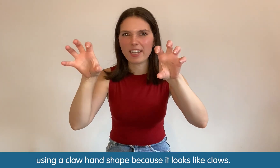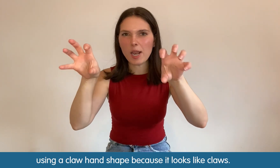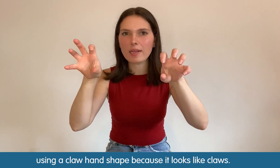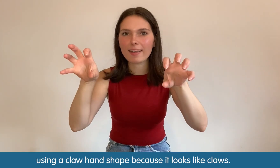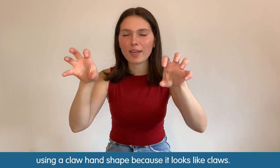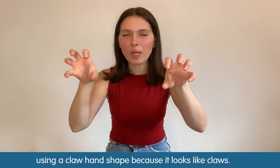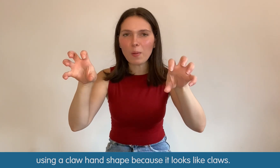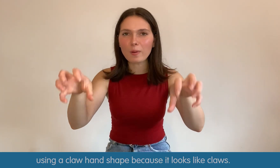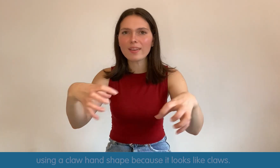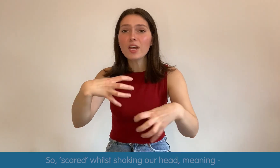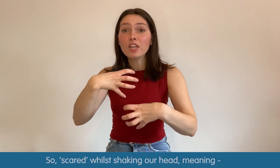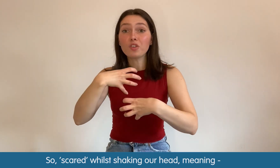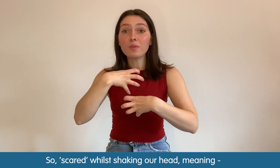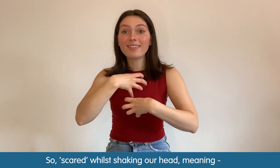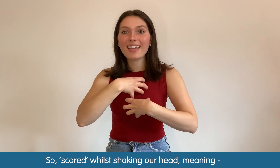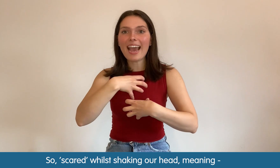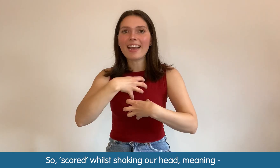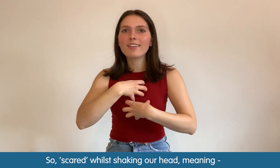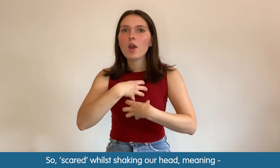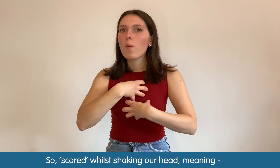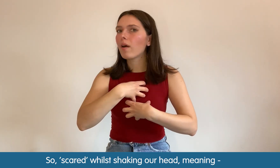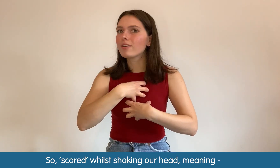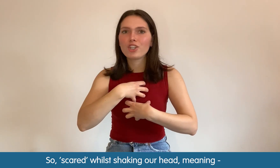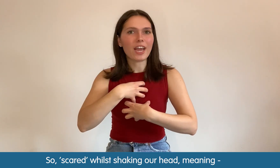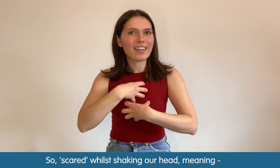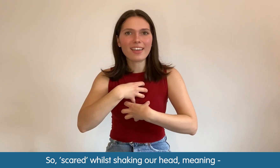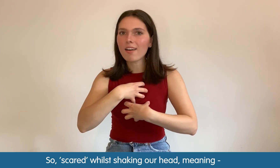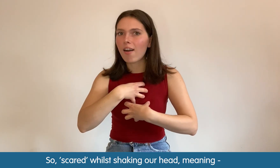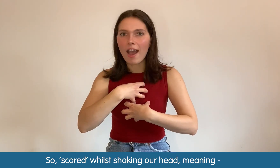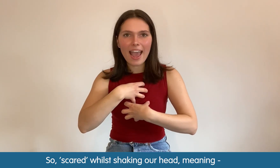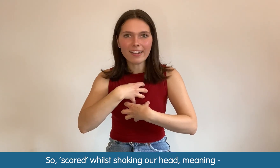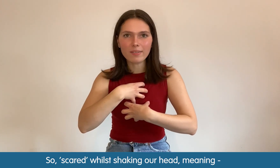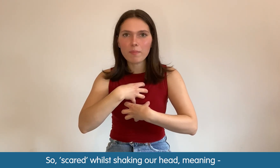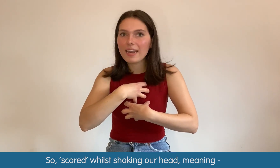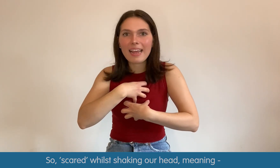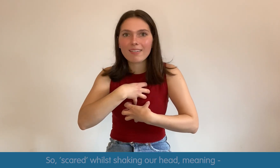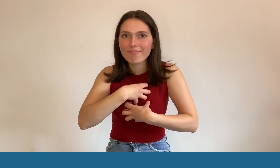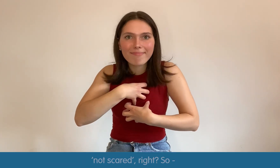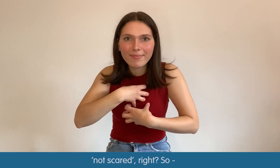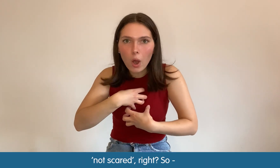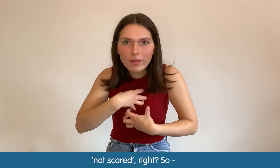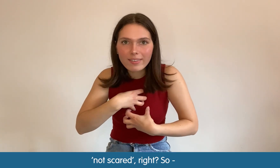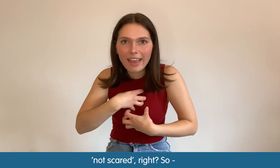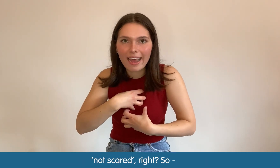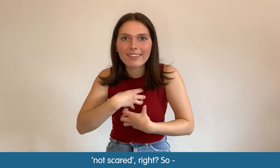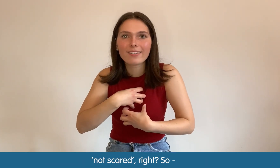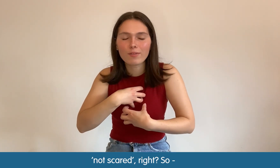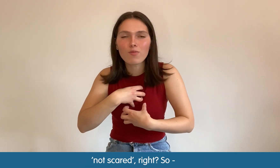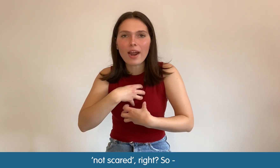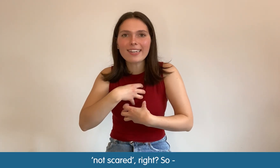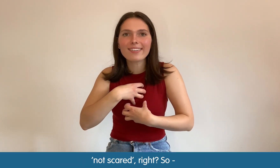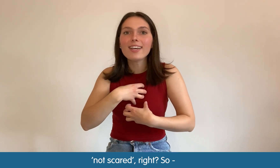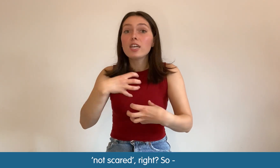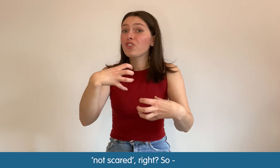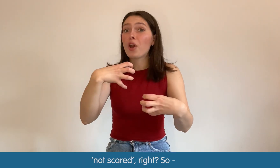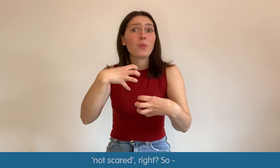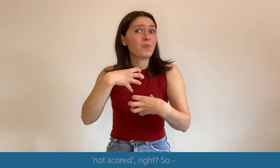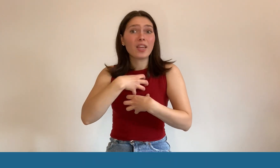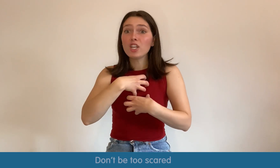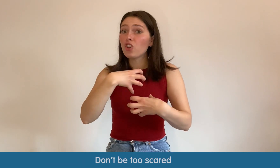looks like claws. So scared whilst shaking our head, meaning not scared, right? So